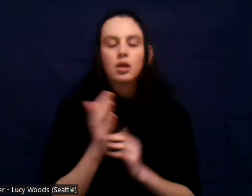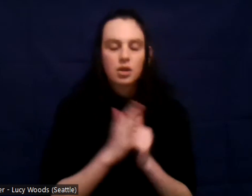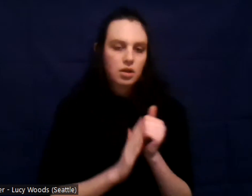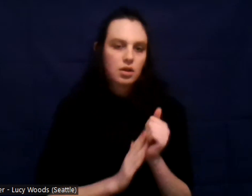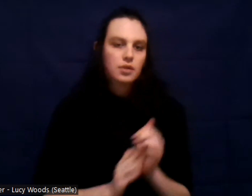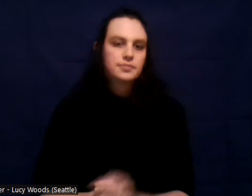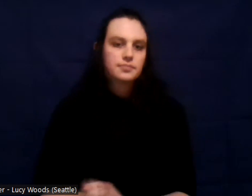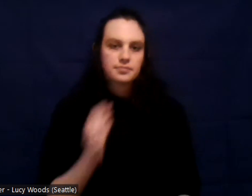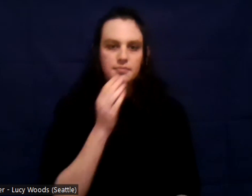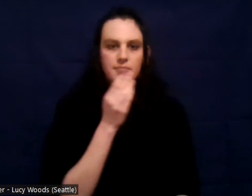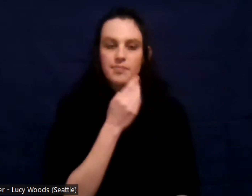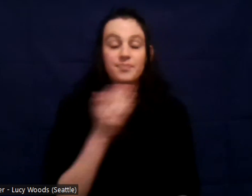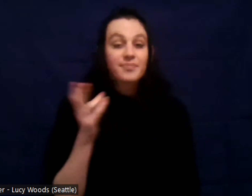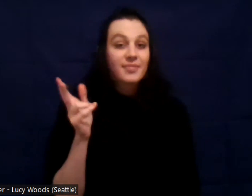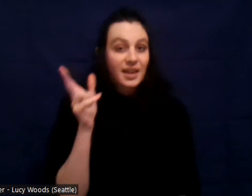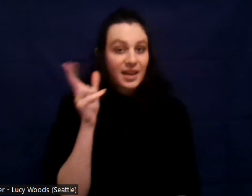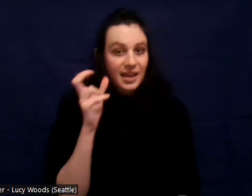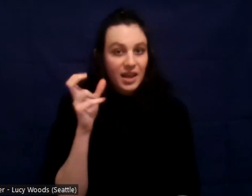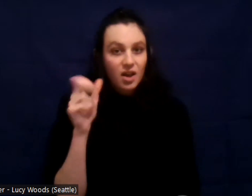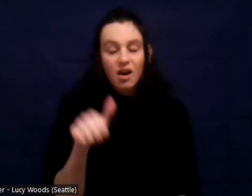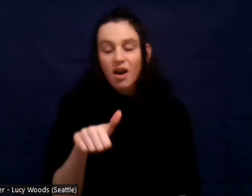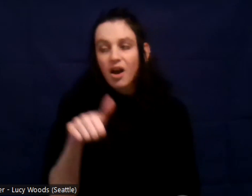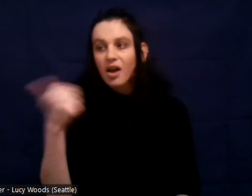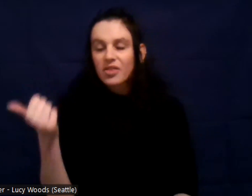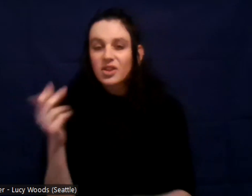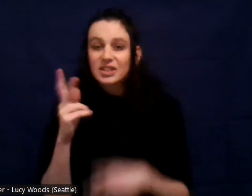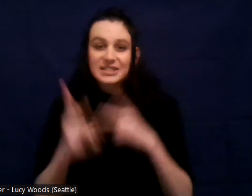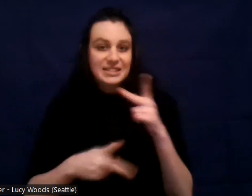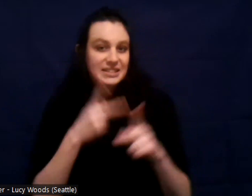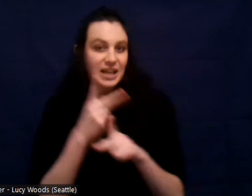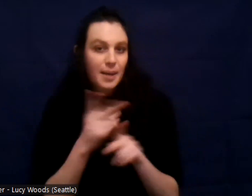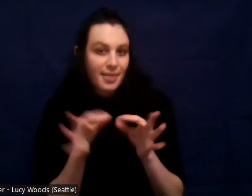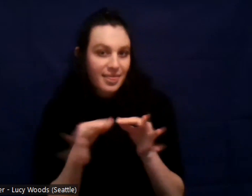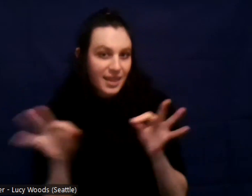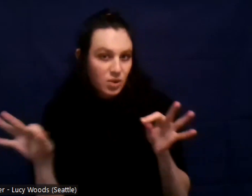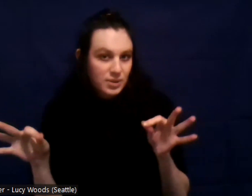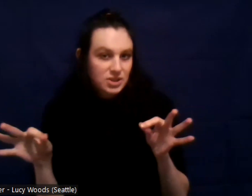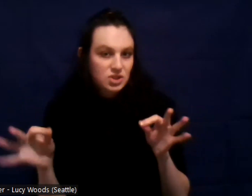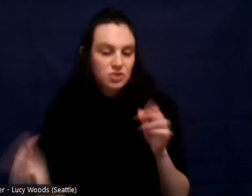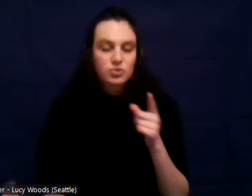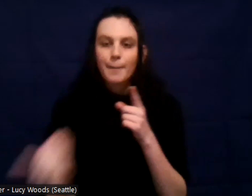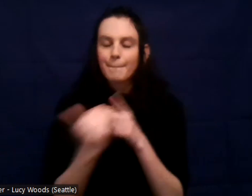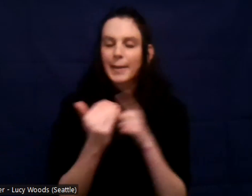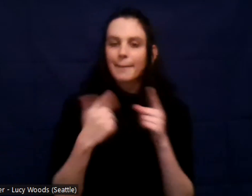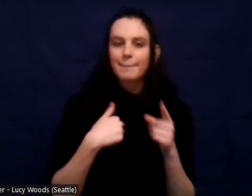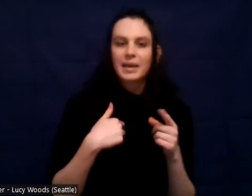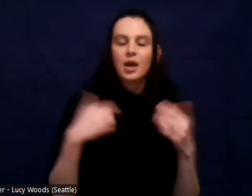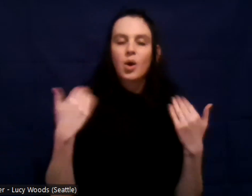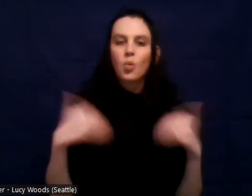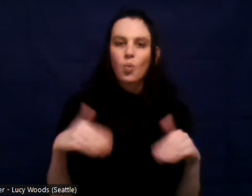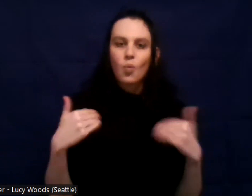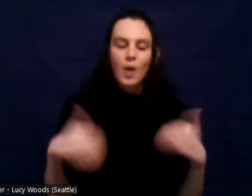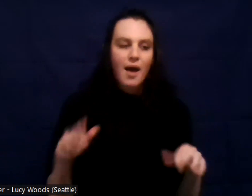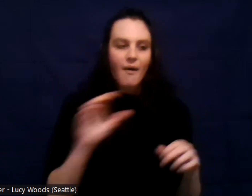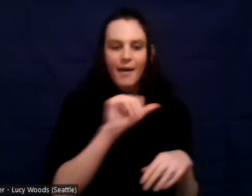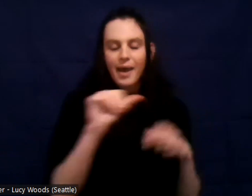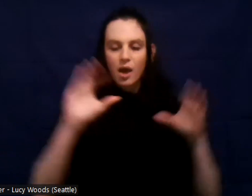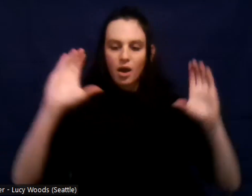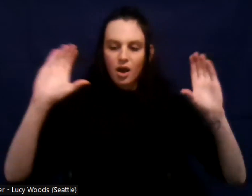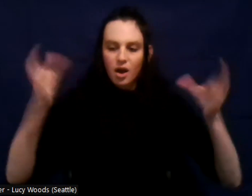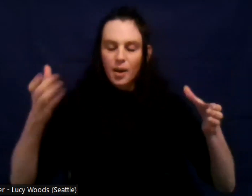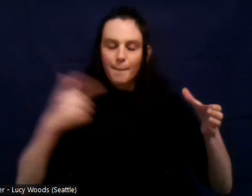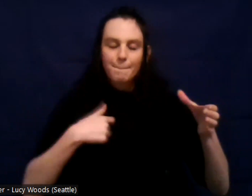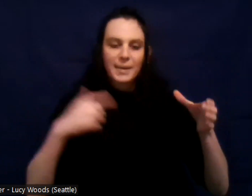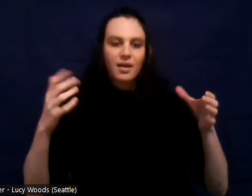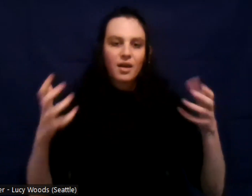another dialect, if you will. It's like, oh, it just reminds me of what a bigger whole I'm a part of.